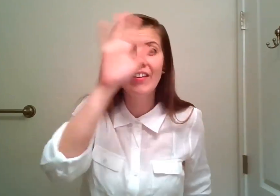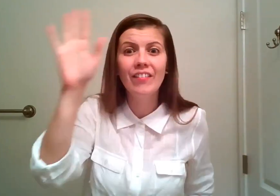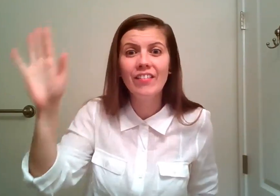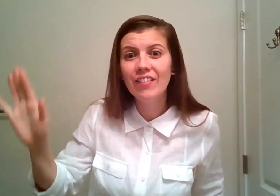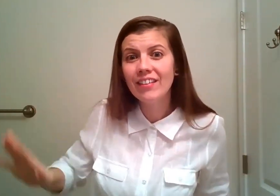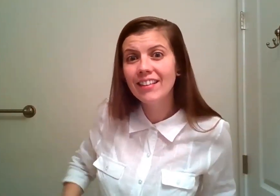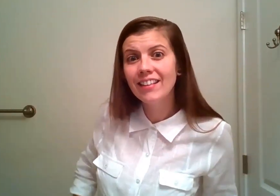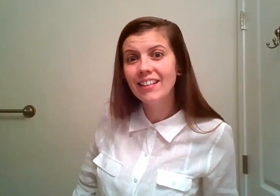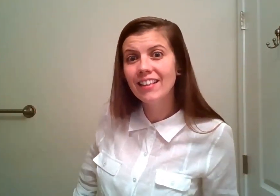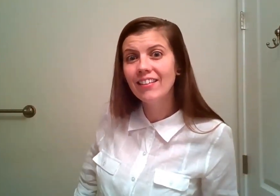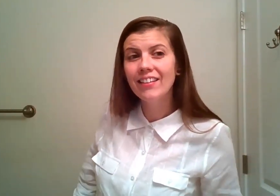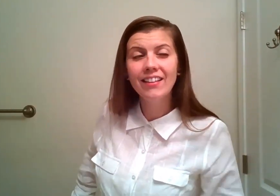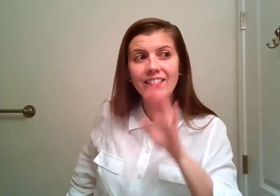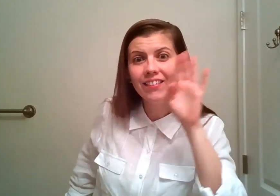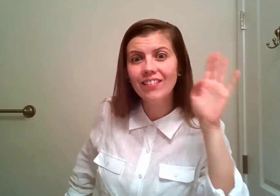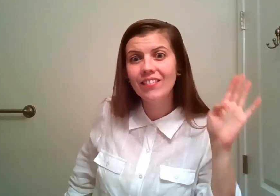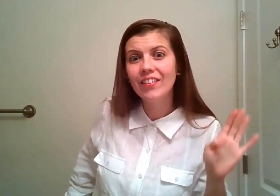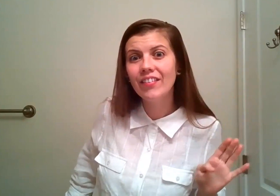And I met so many other kids.